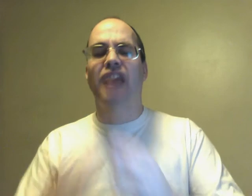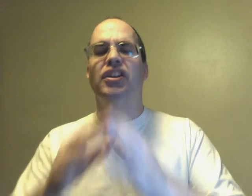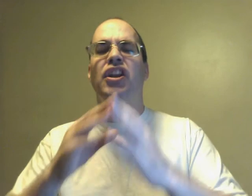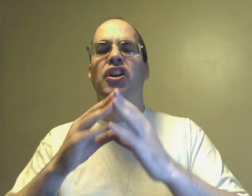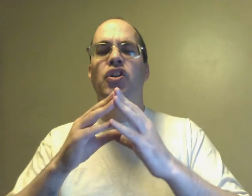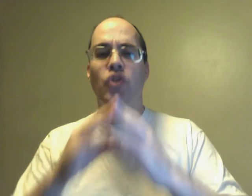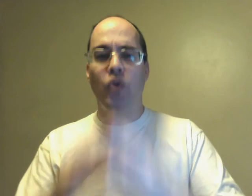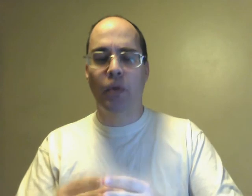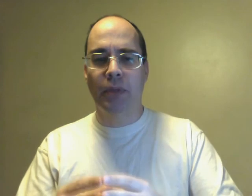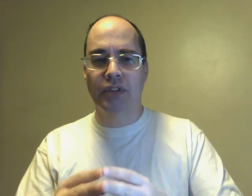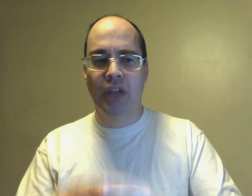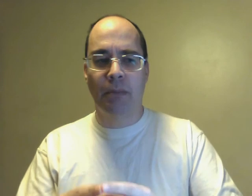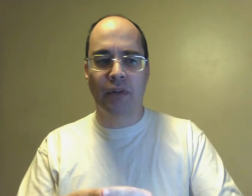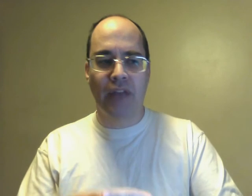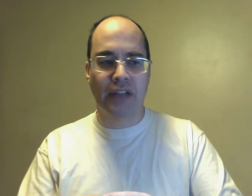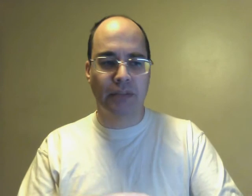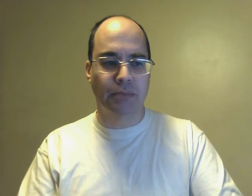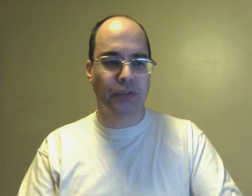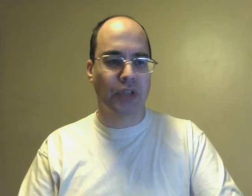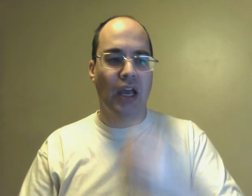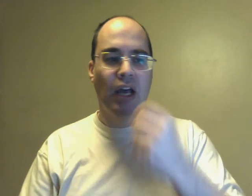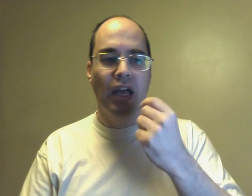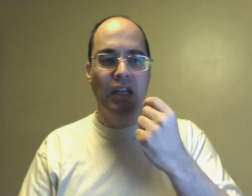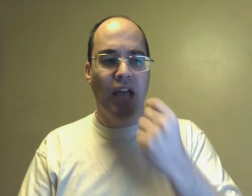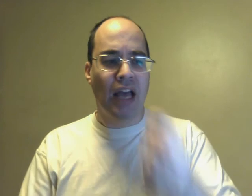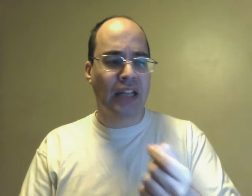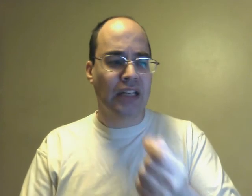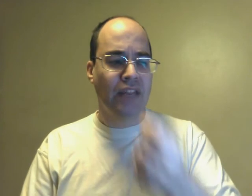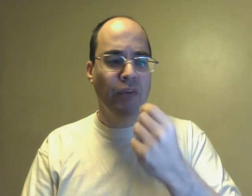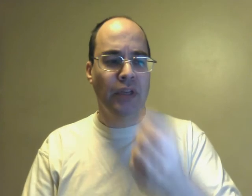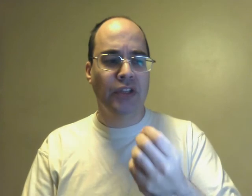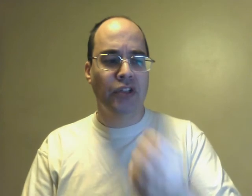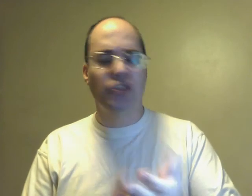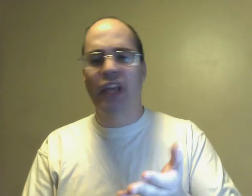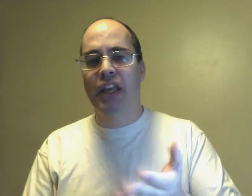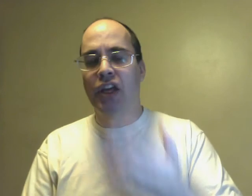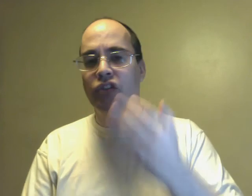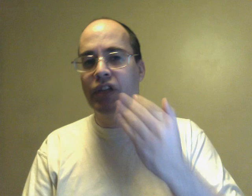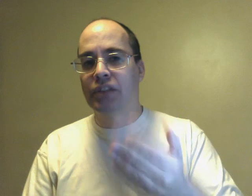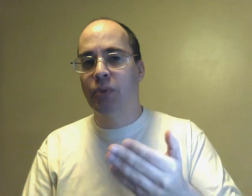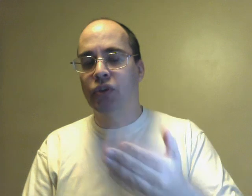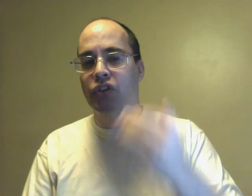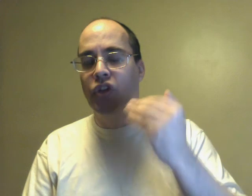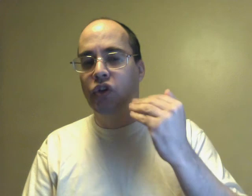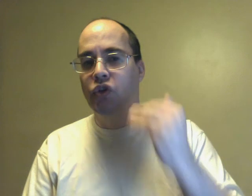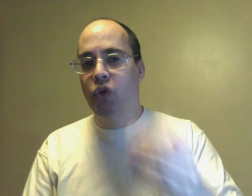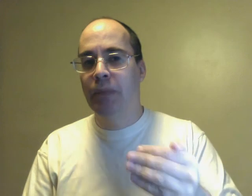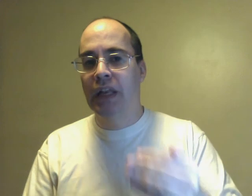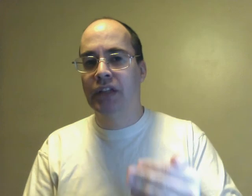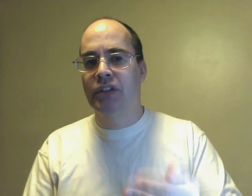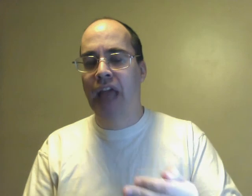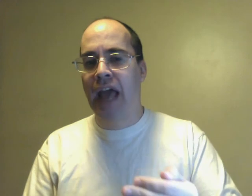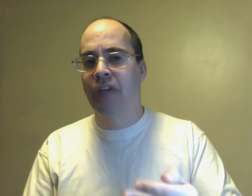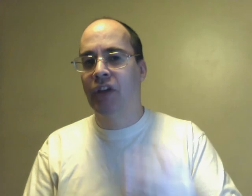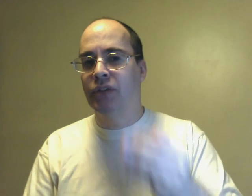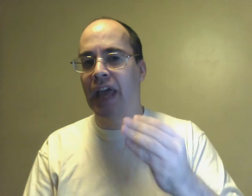an enormous number of atoms. And if you needed to, say, transport just 2 billion of those